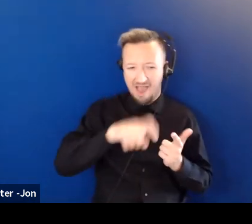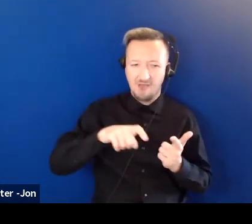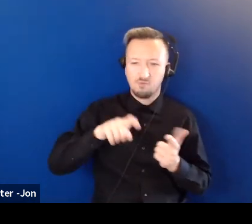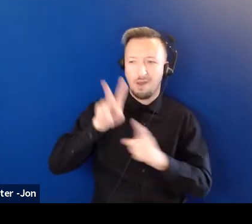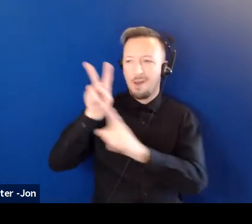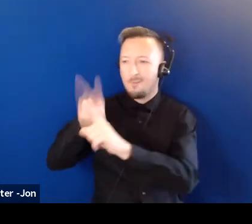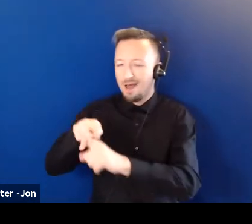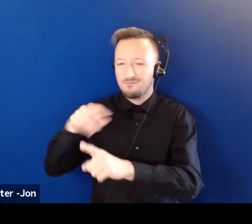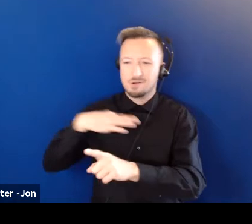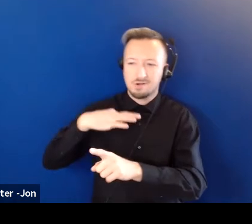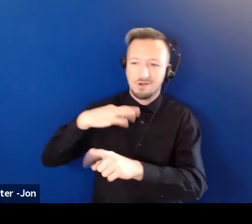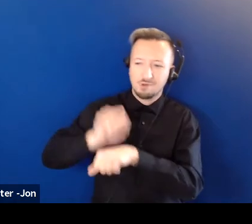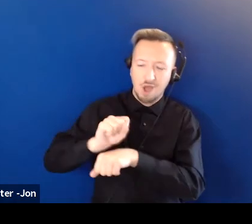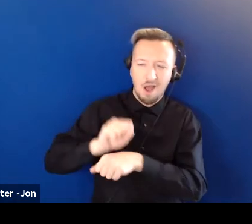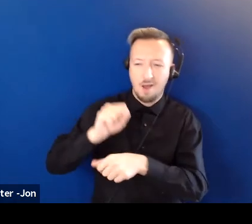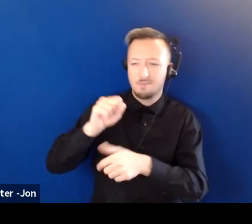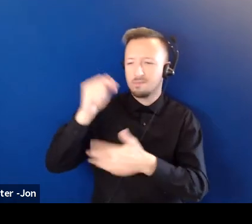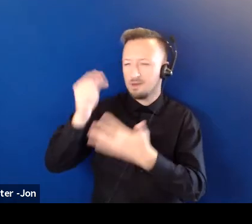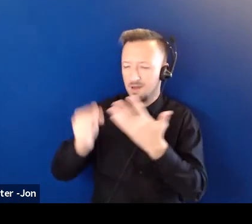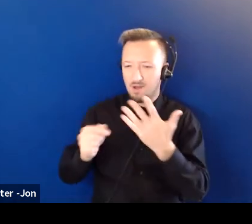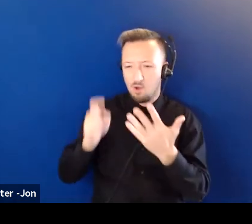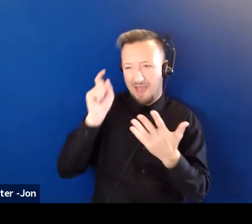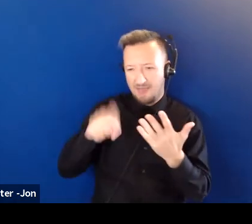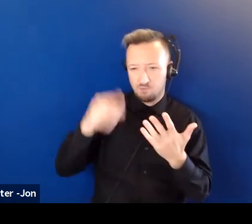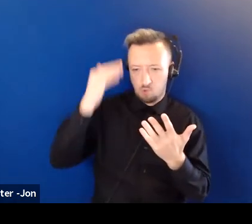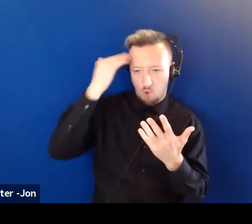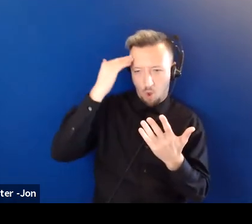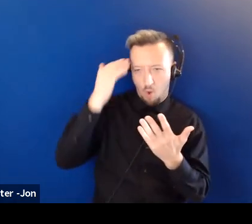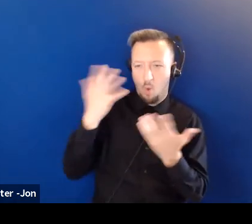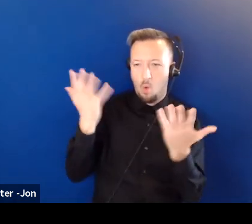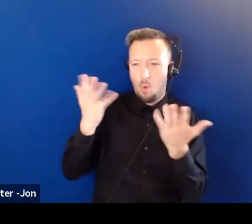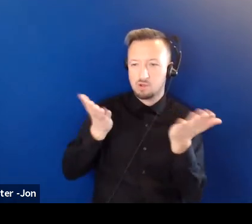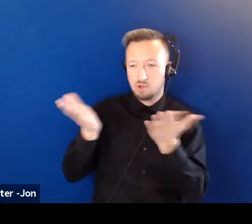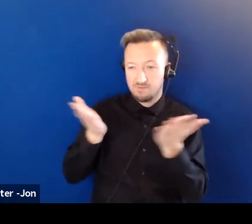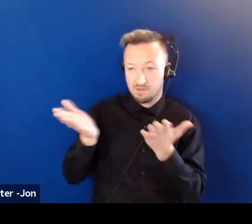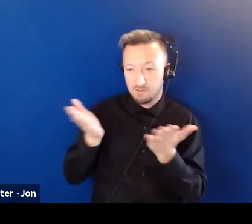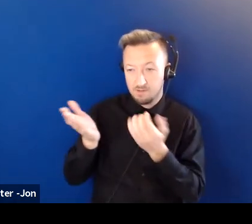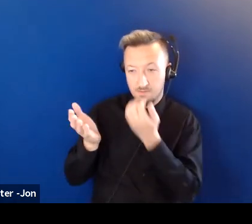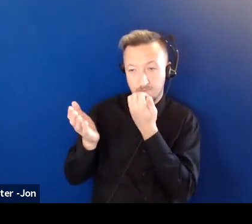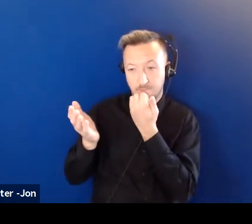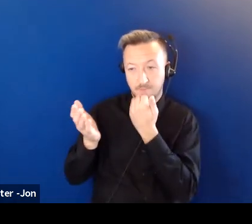jobs, etc. This is a really important skill for all youth, but especially youth with disabilities.